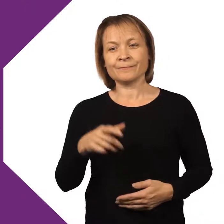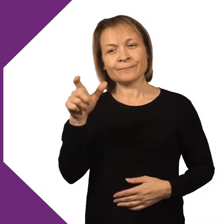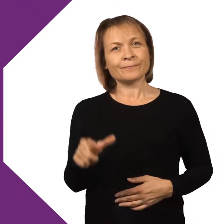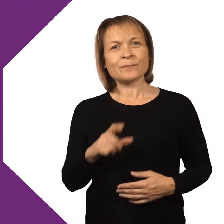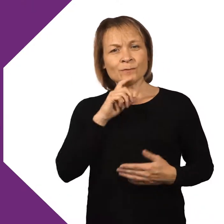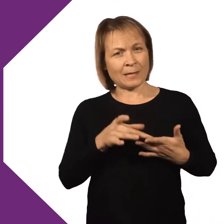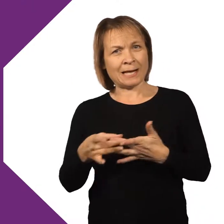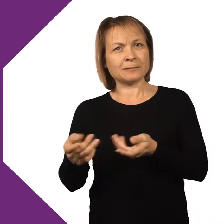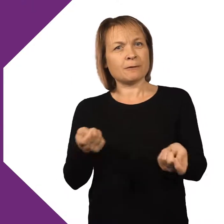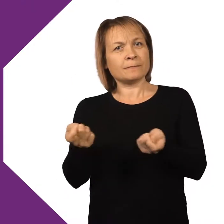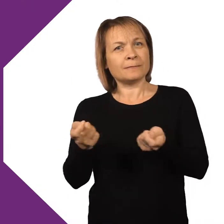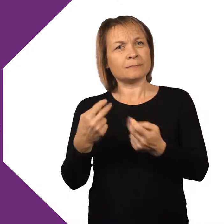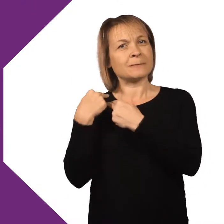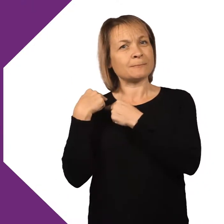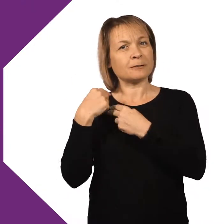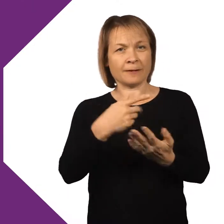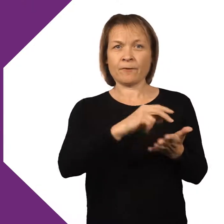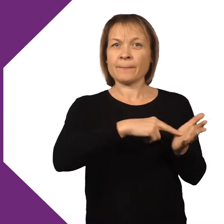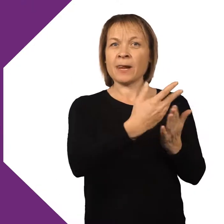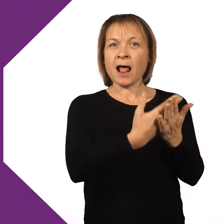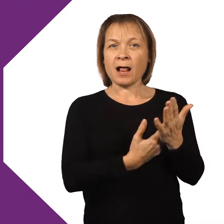Lead officer Contact information